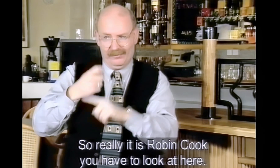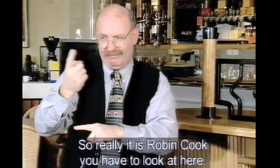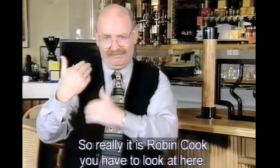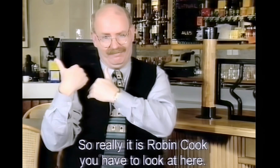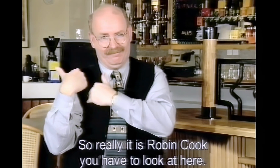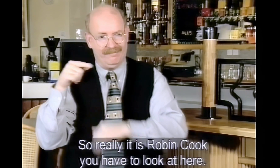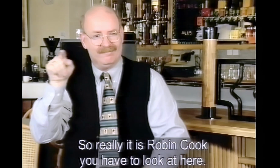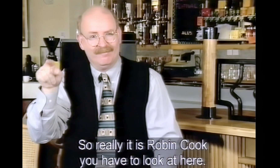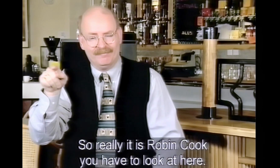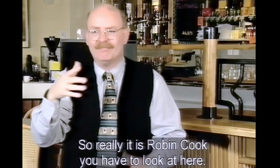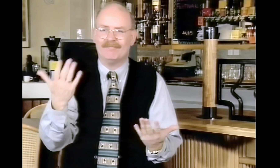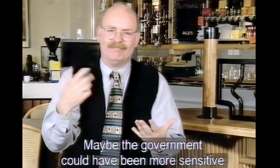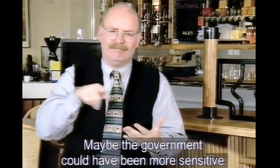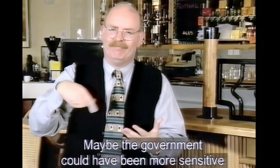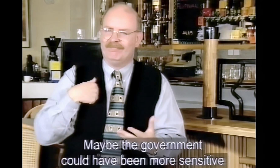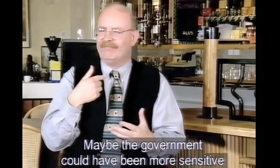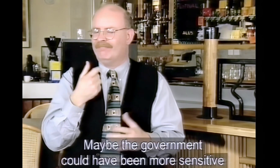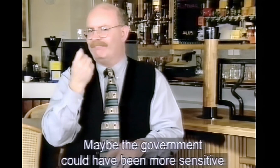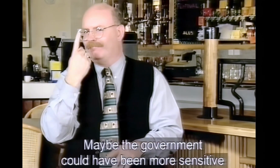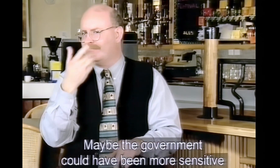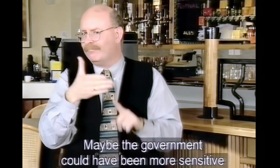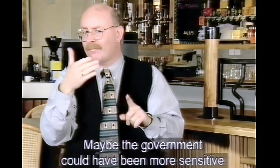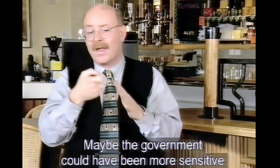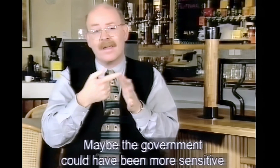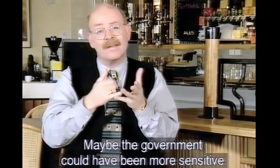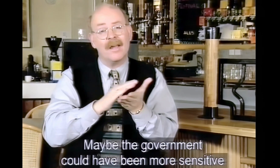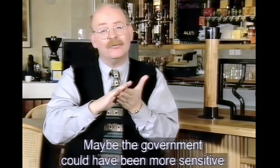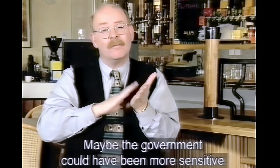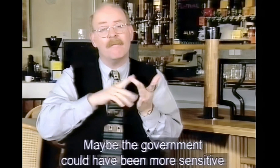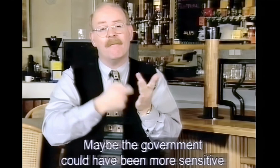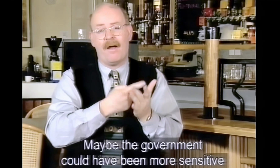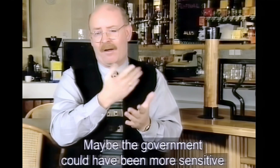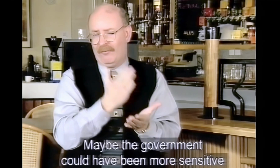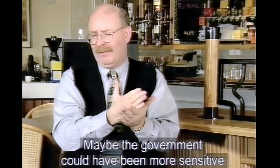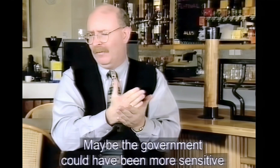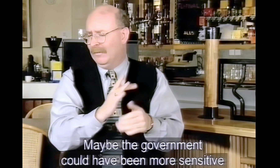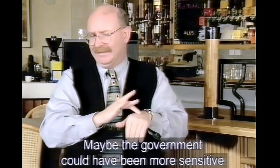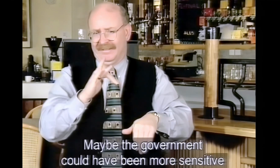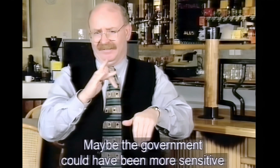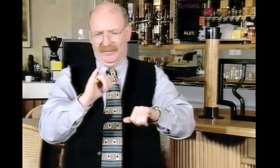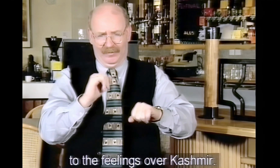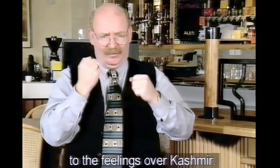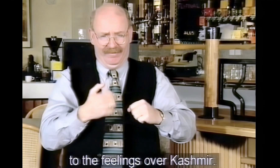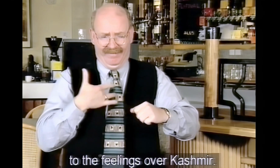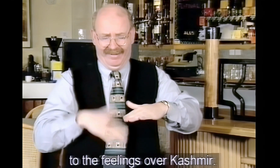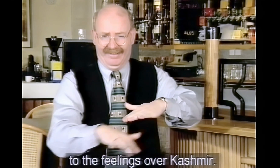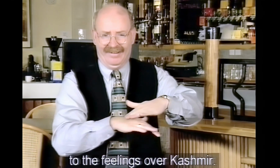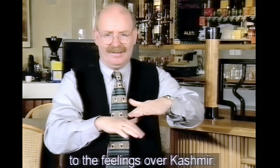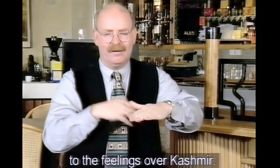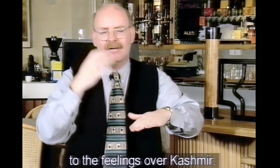here. The sensitivities of Kashmir cannot be underestimated, and maybe the government could have been more